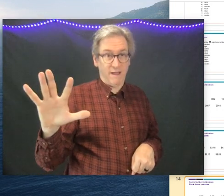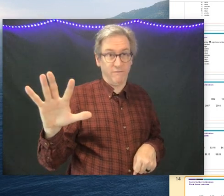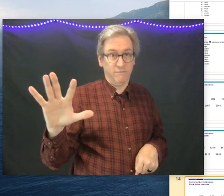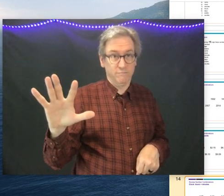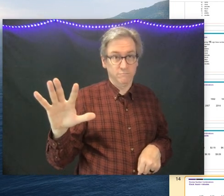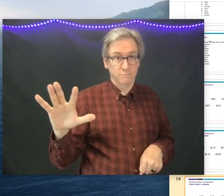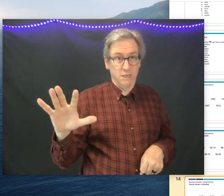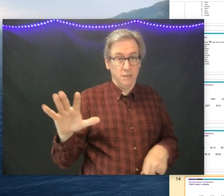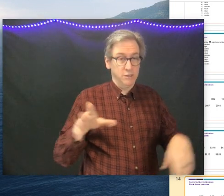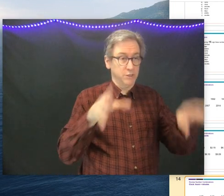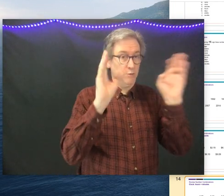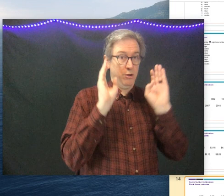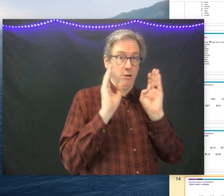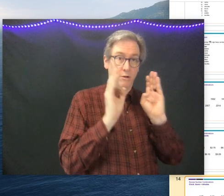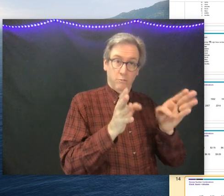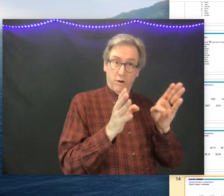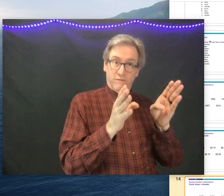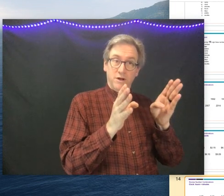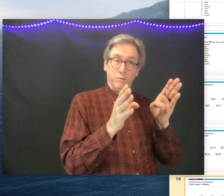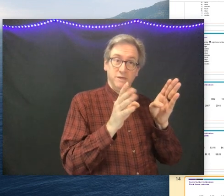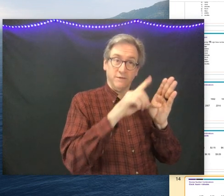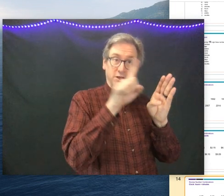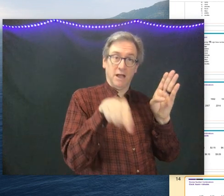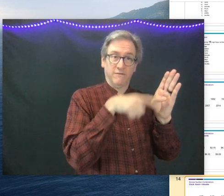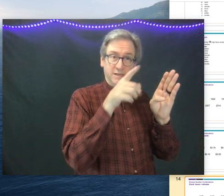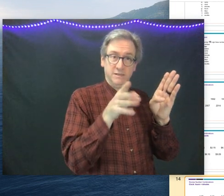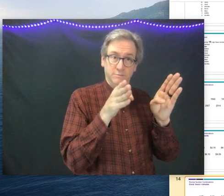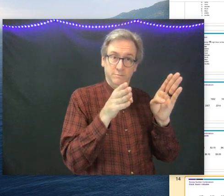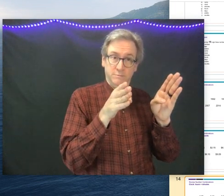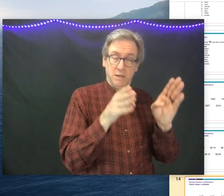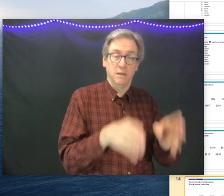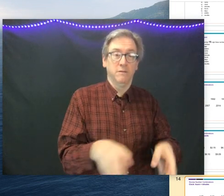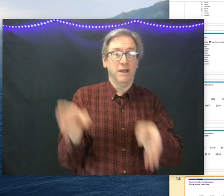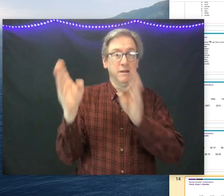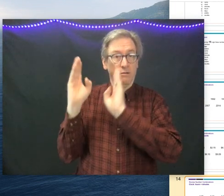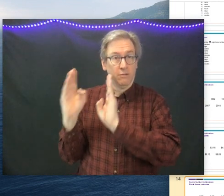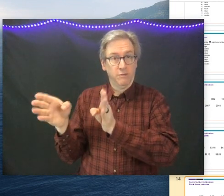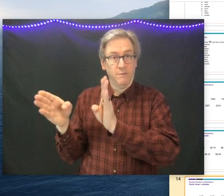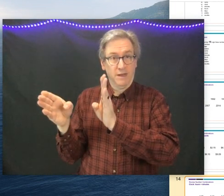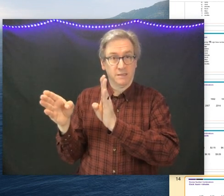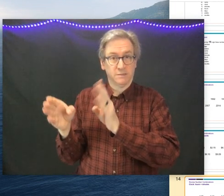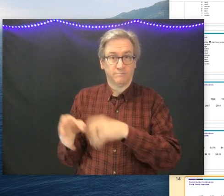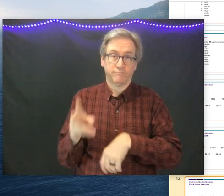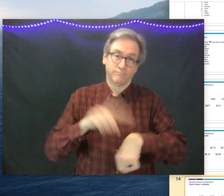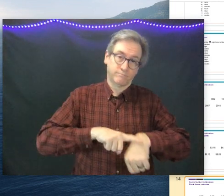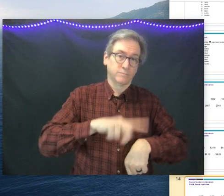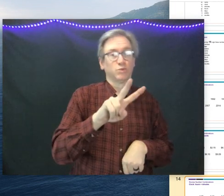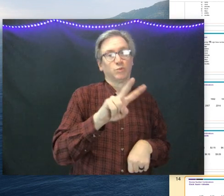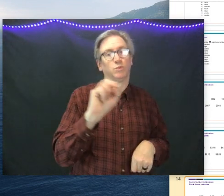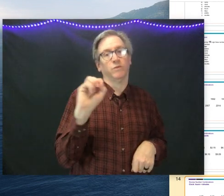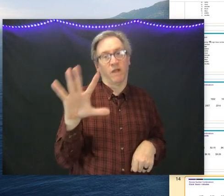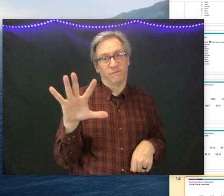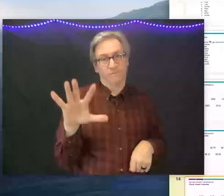2:05. So whatever the number is on the clock face, then the minutes.